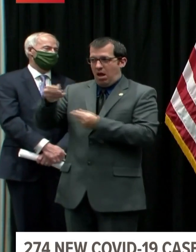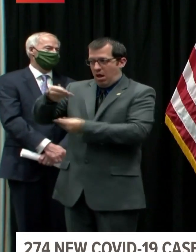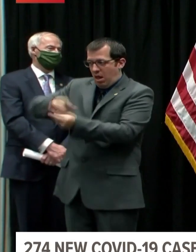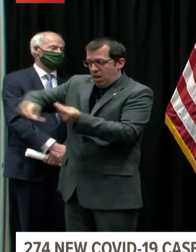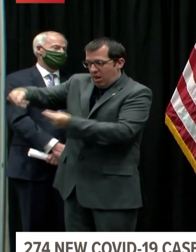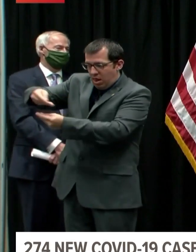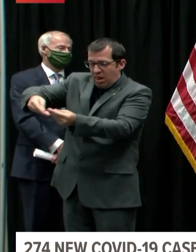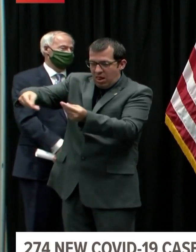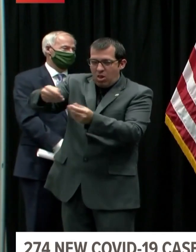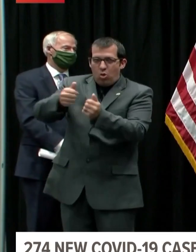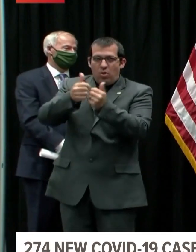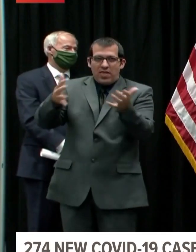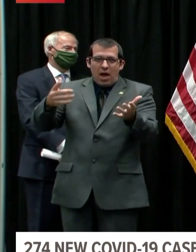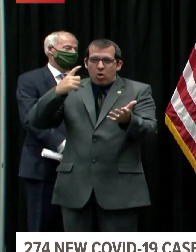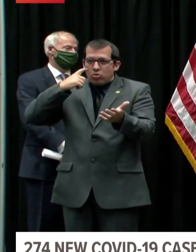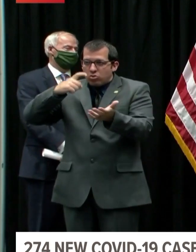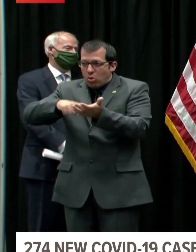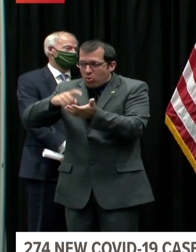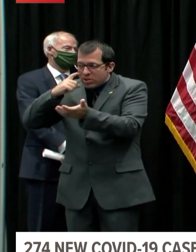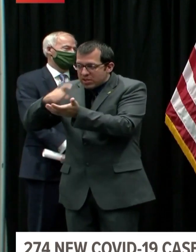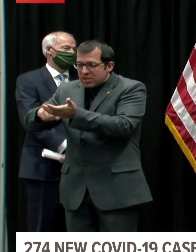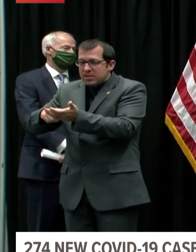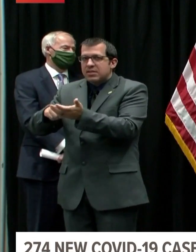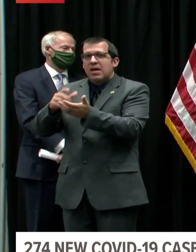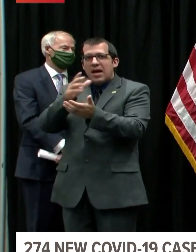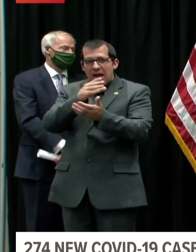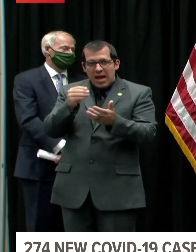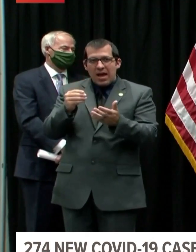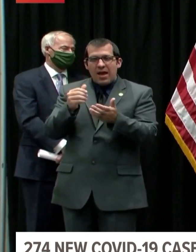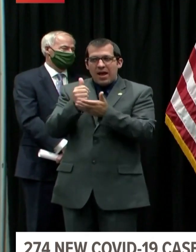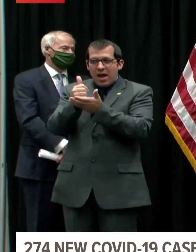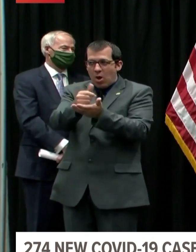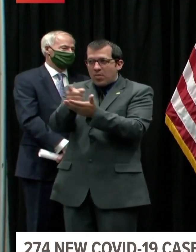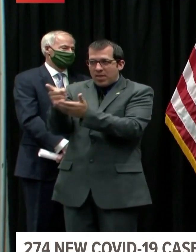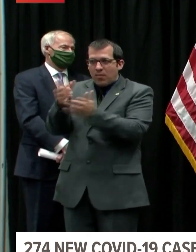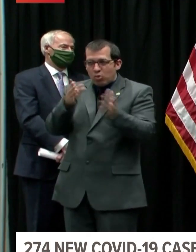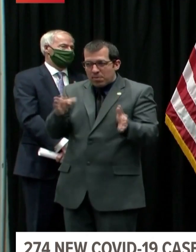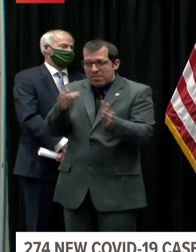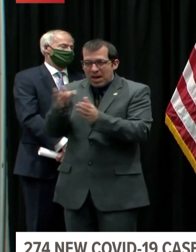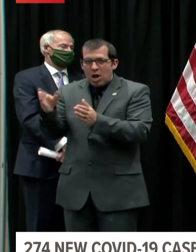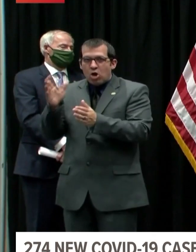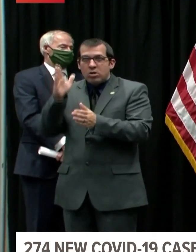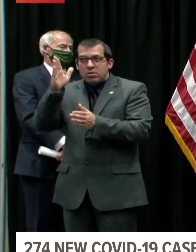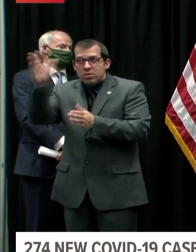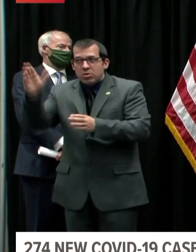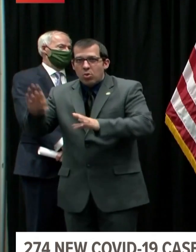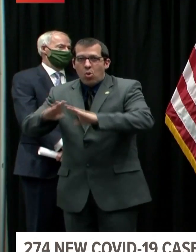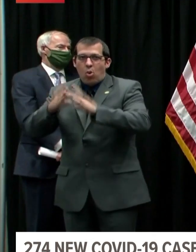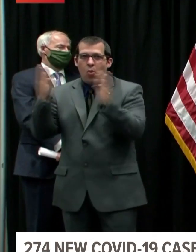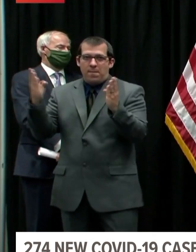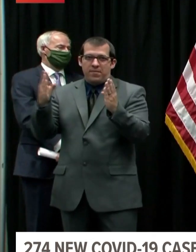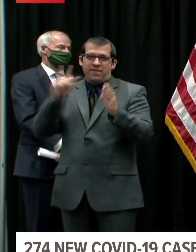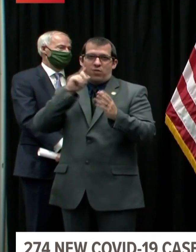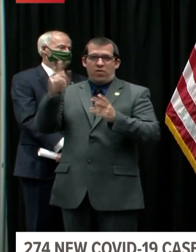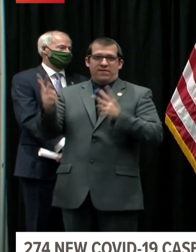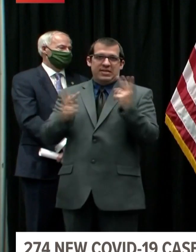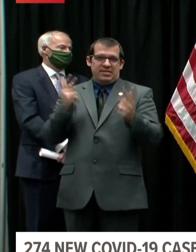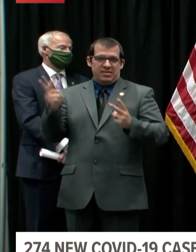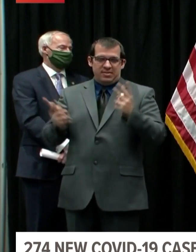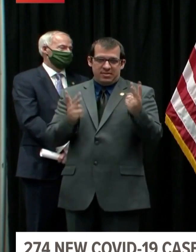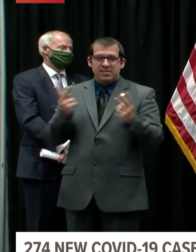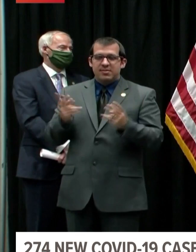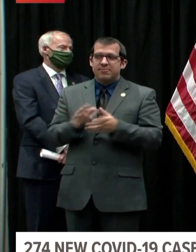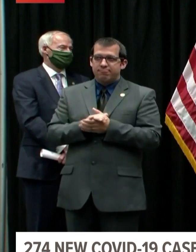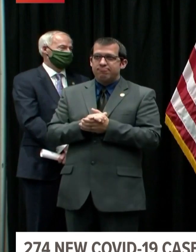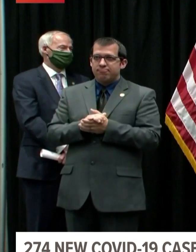an undetected way, and then to prepare the facilities to be able to open up to visitation. It has been